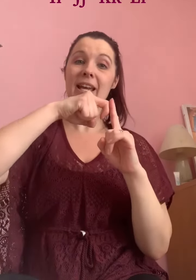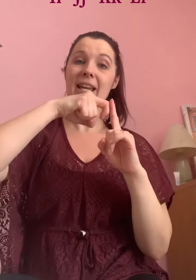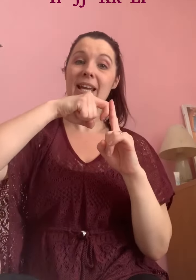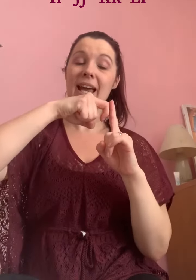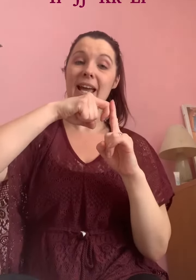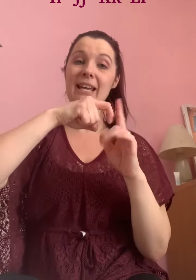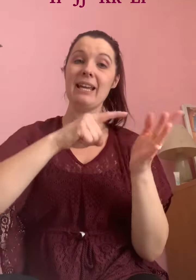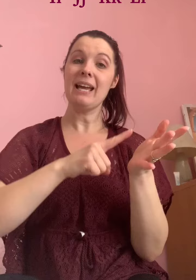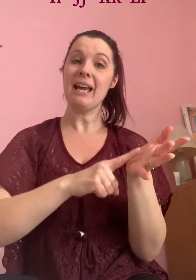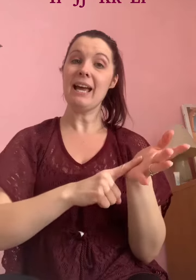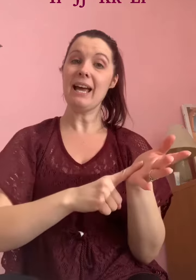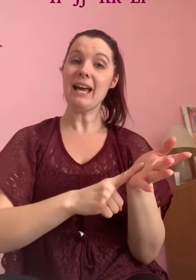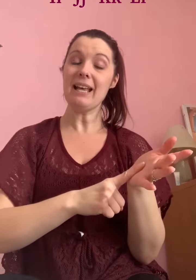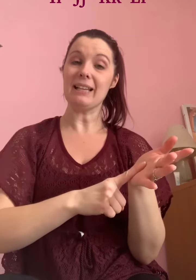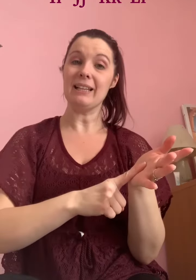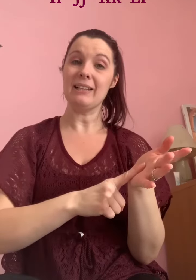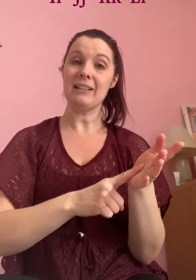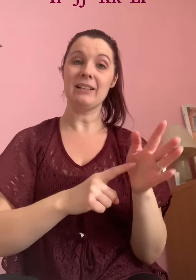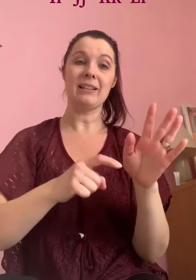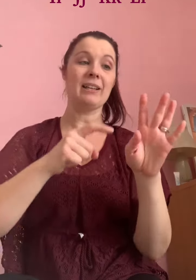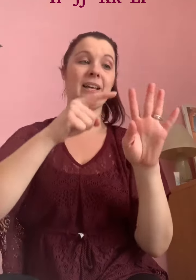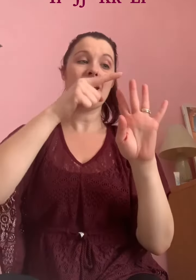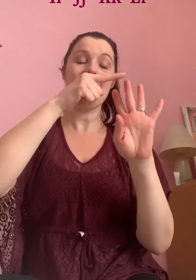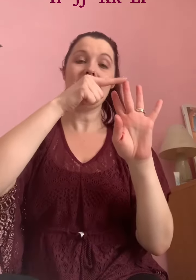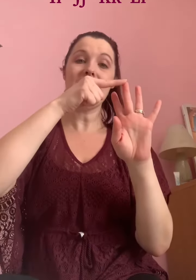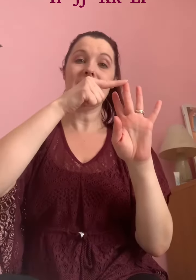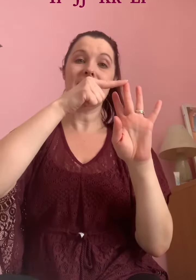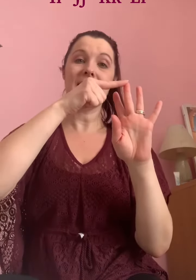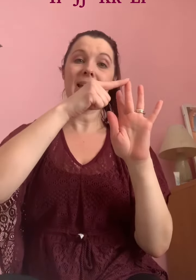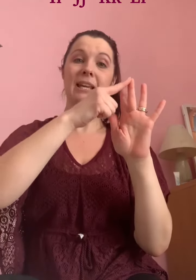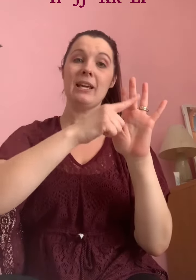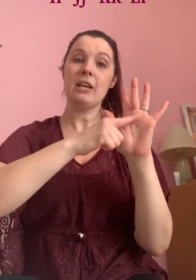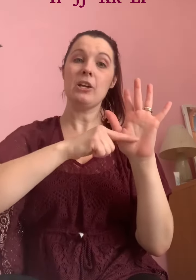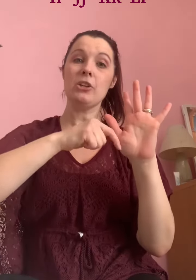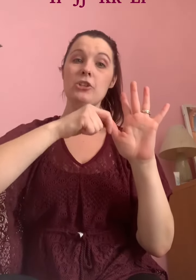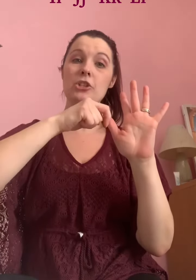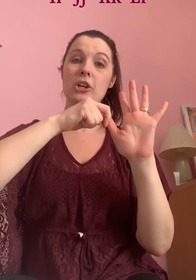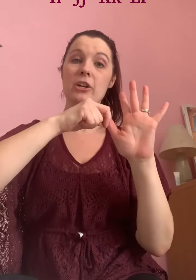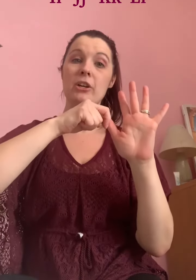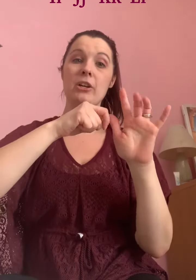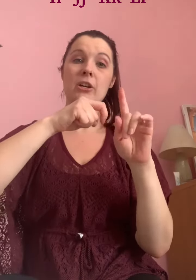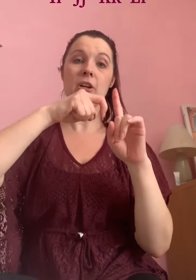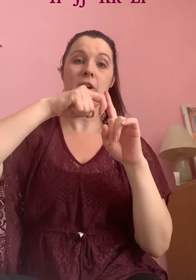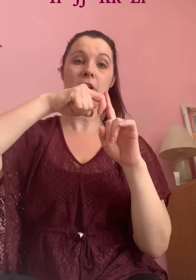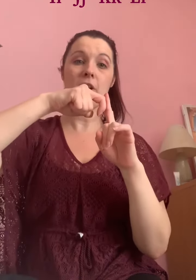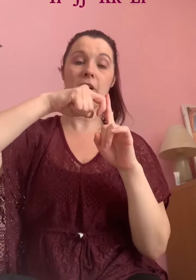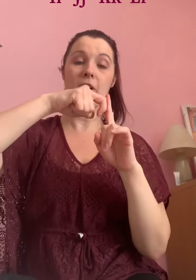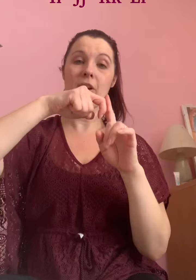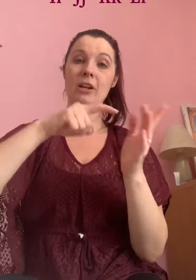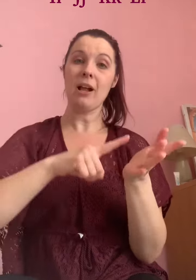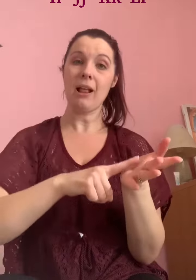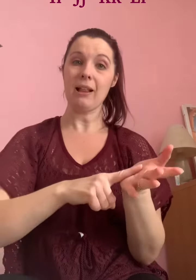K, L, I, J, K, L.